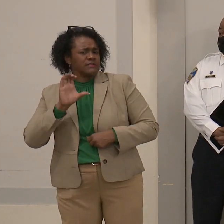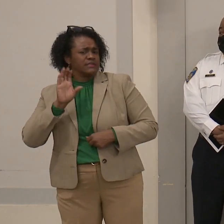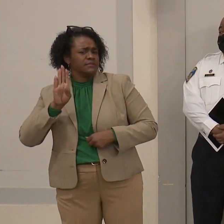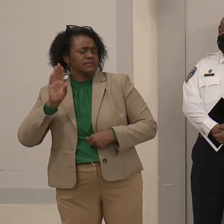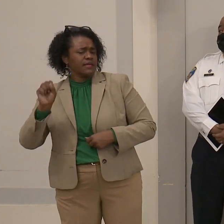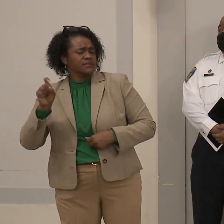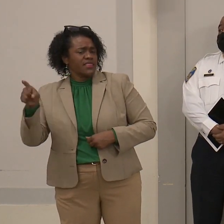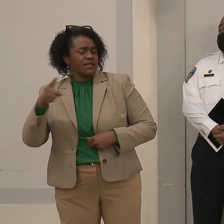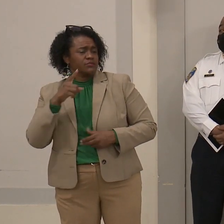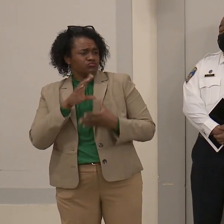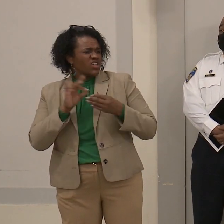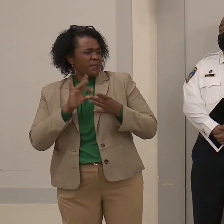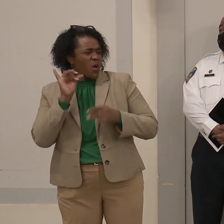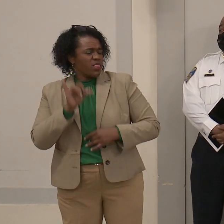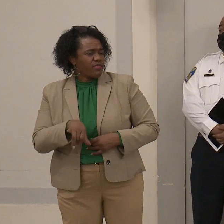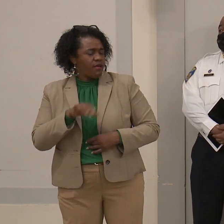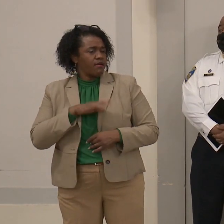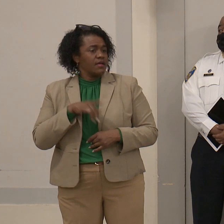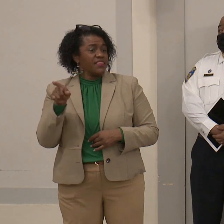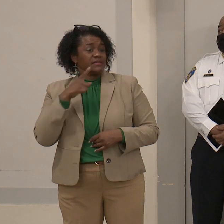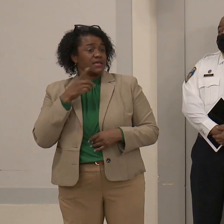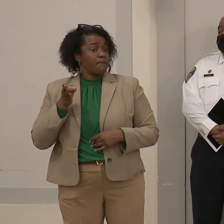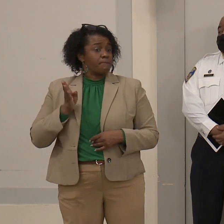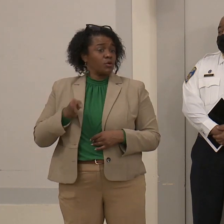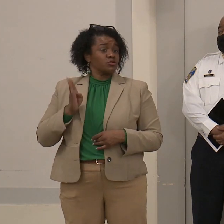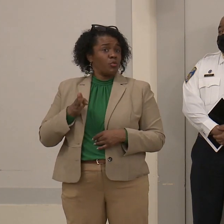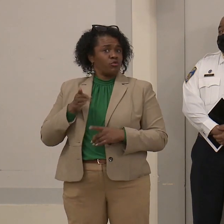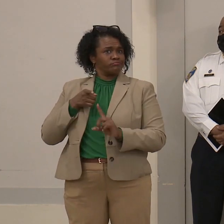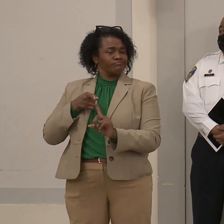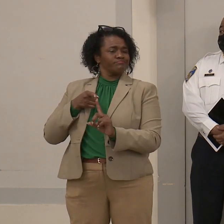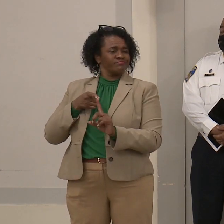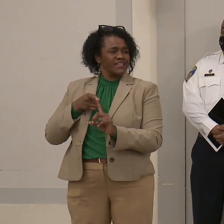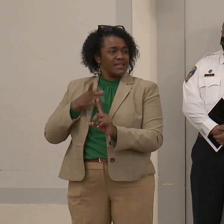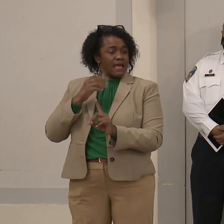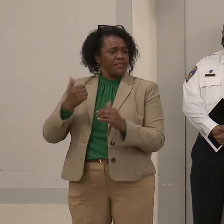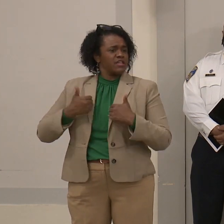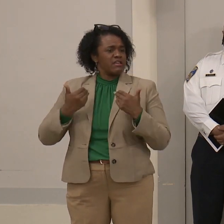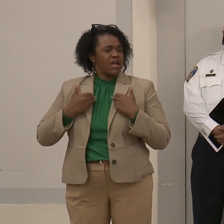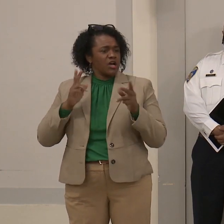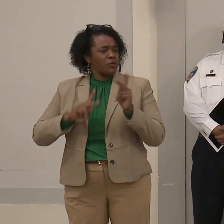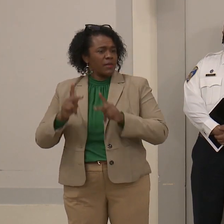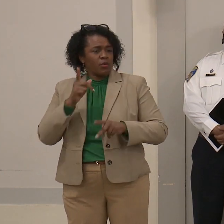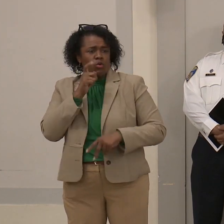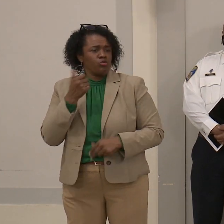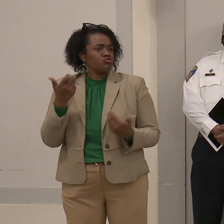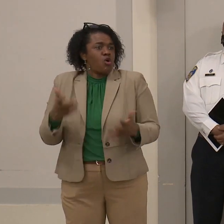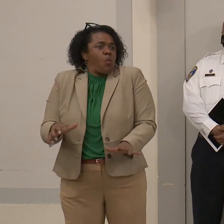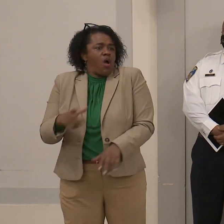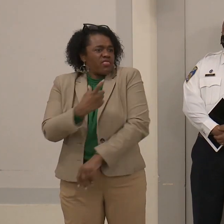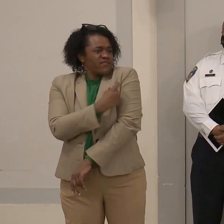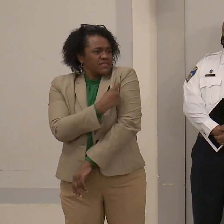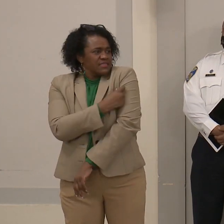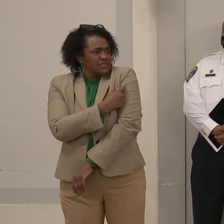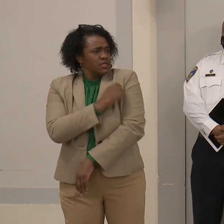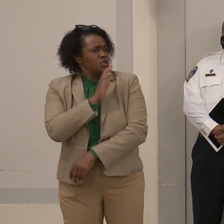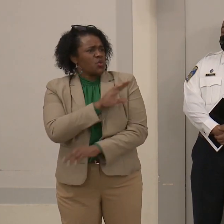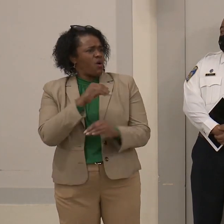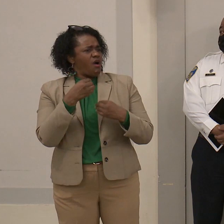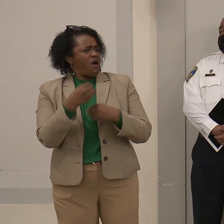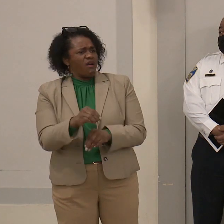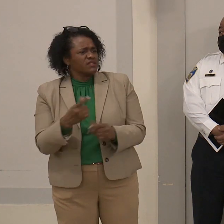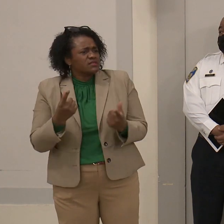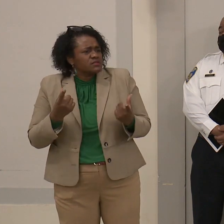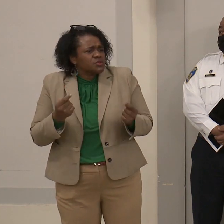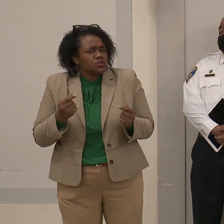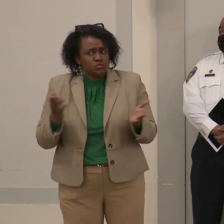talking about just that. It featured Baltimore and the maybe younger people who don't want it. What more is your office doing